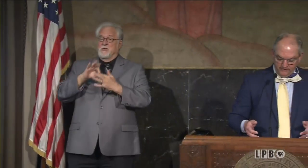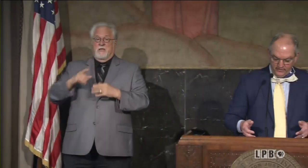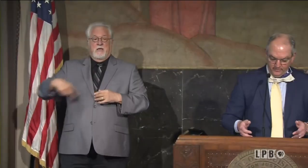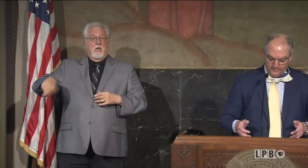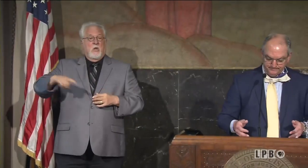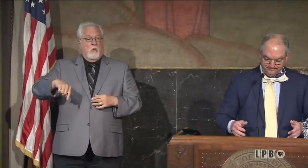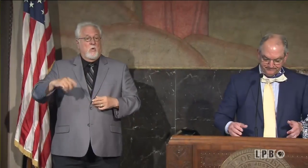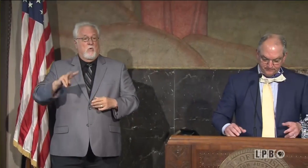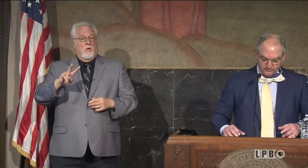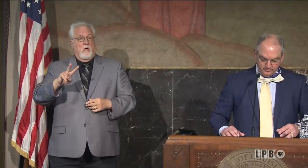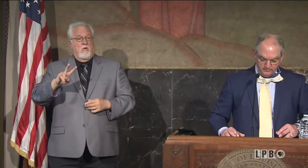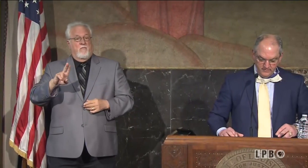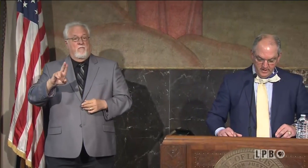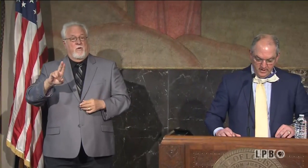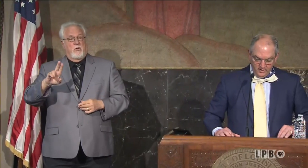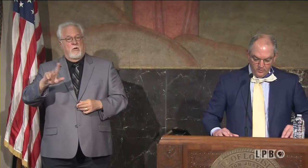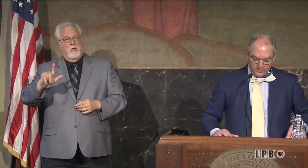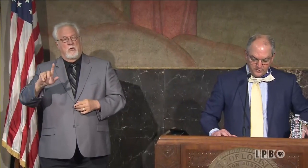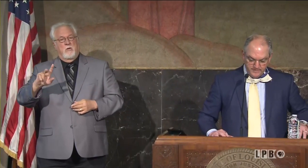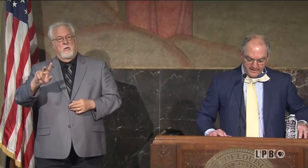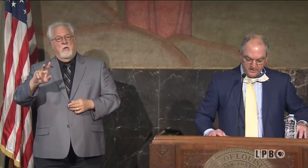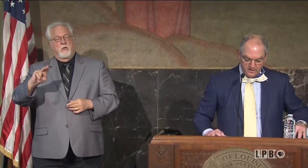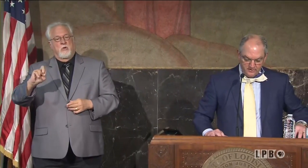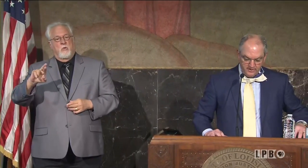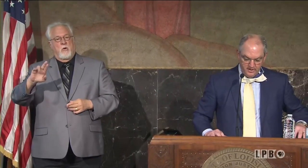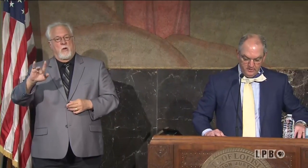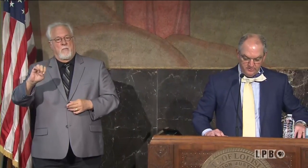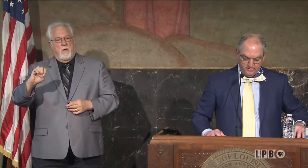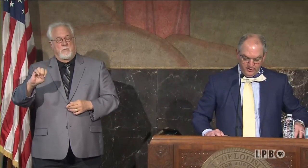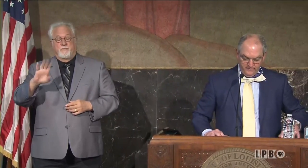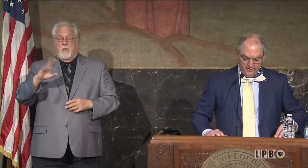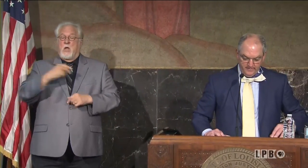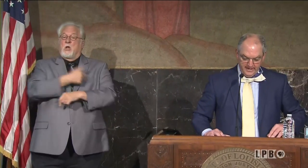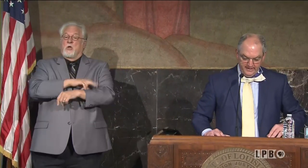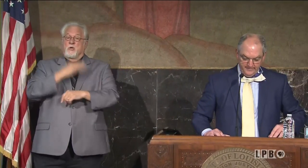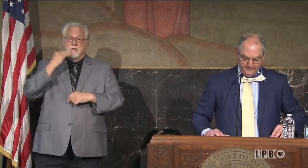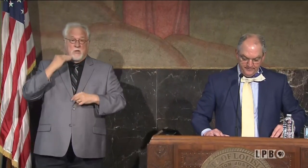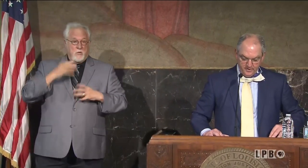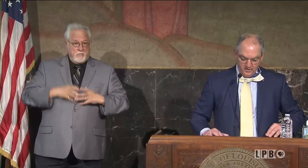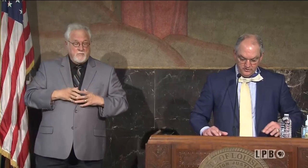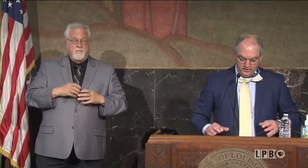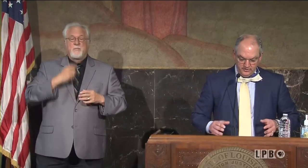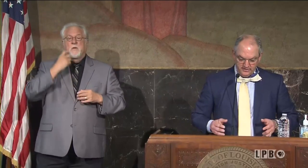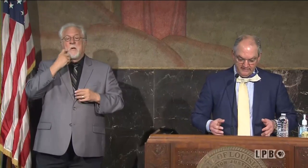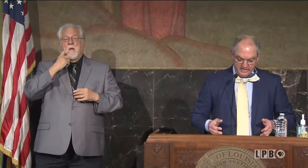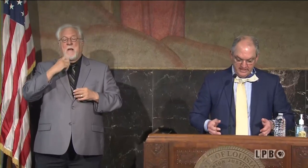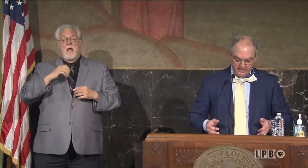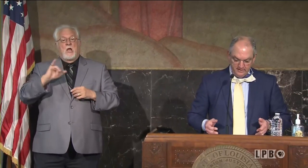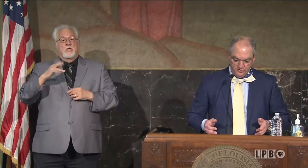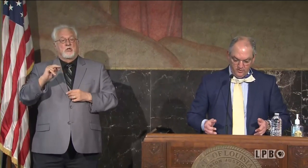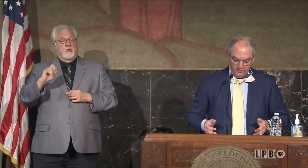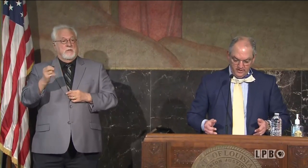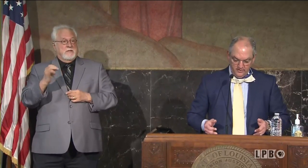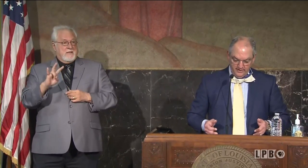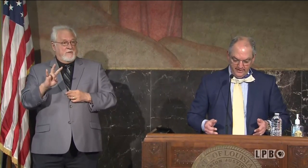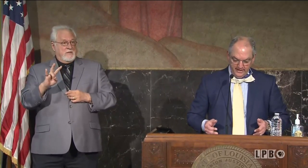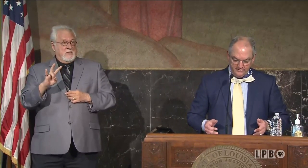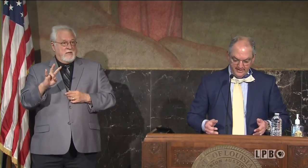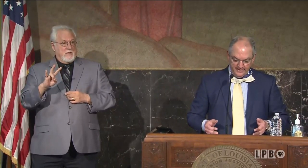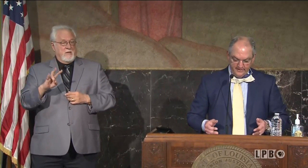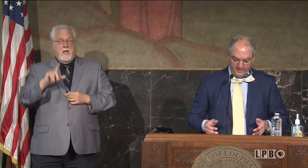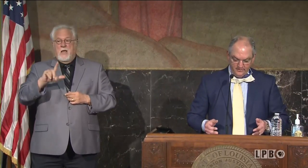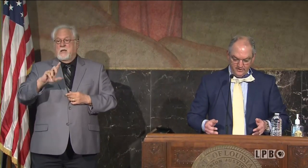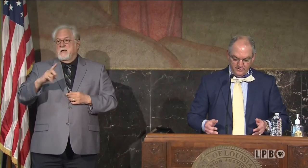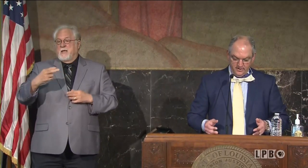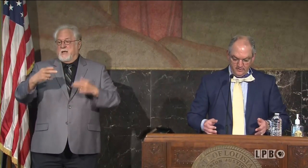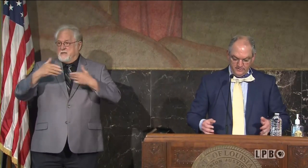are vulnerable. With respect to nursing homes, a brief update. On June the 17th, as you all know, LDH